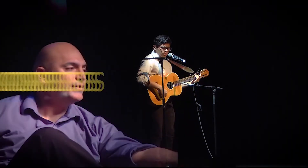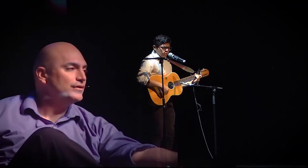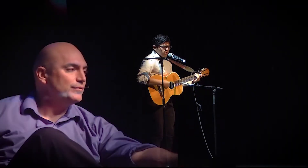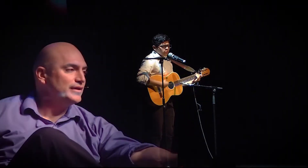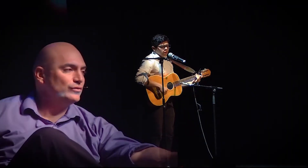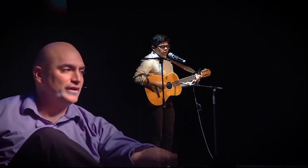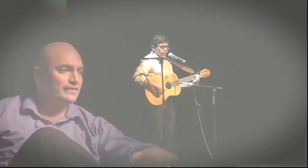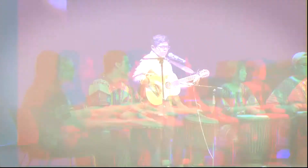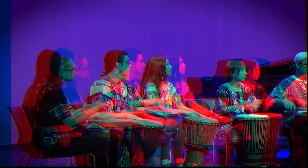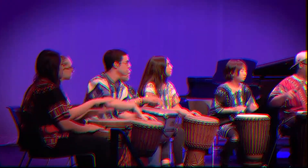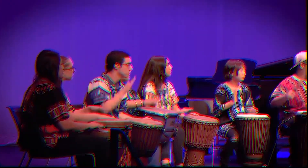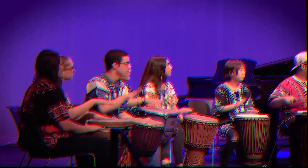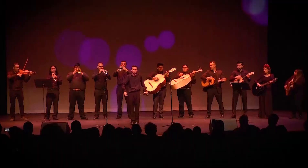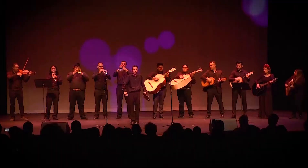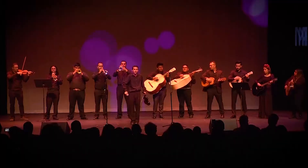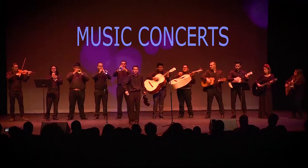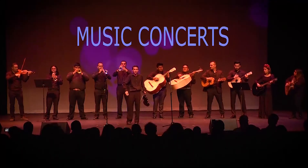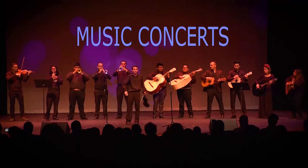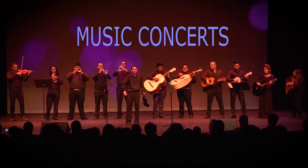right? We want to inspire all of you.